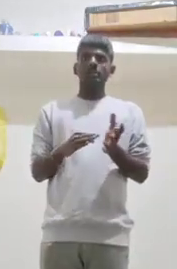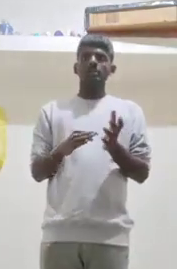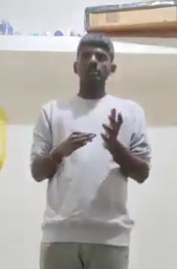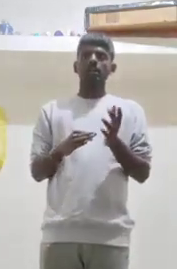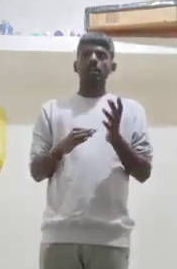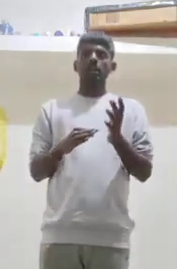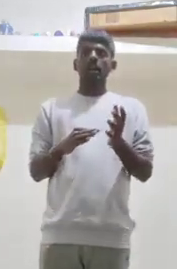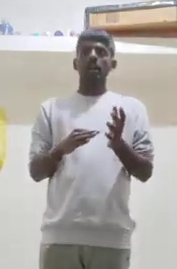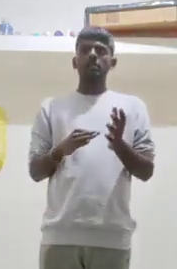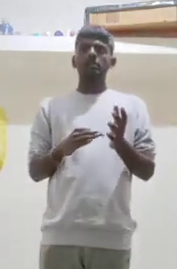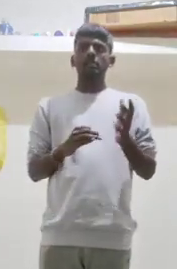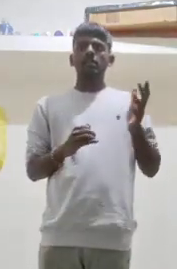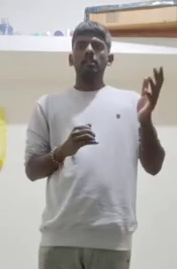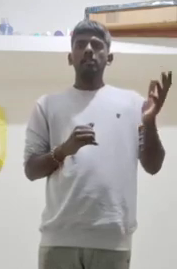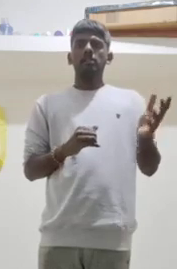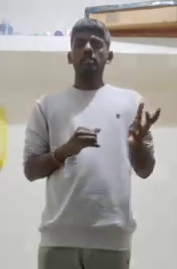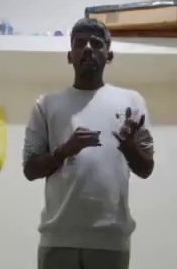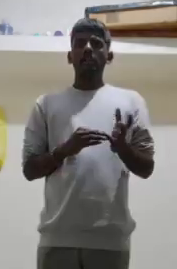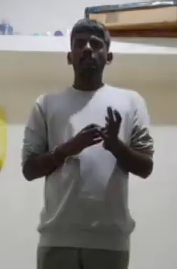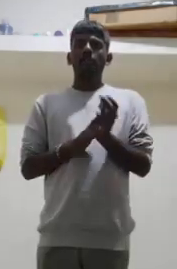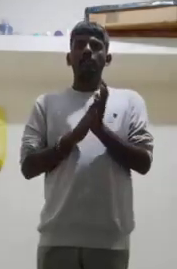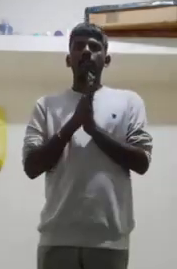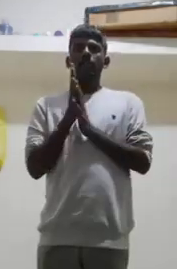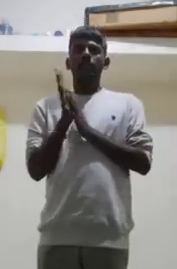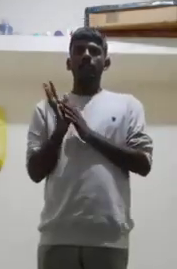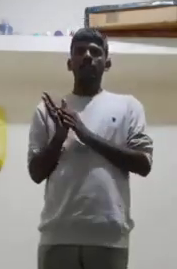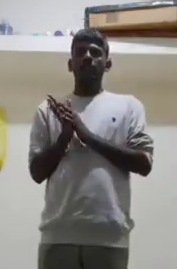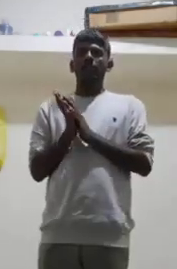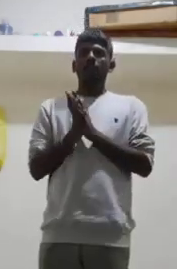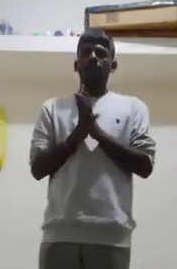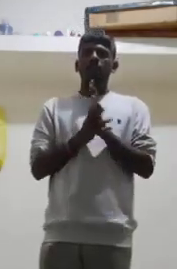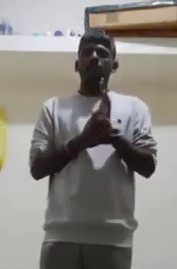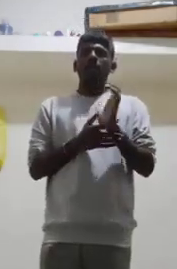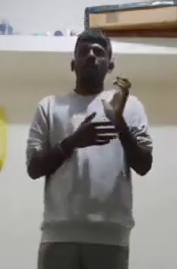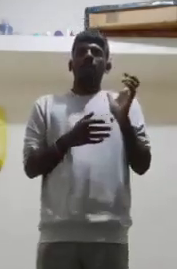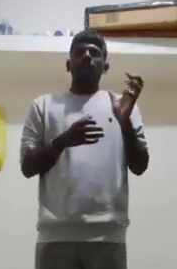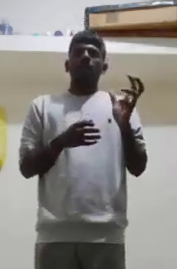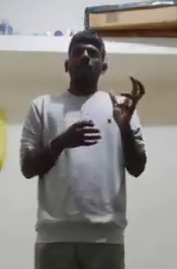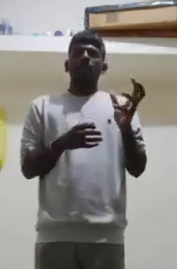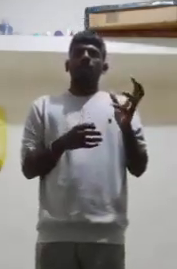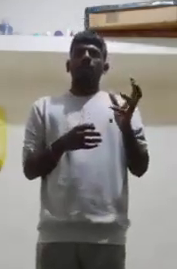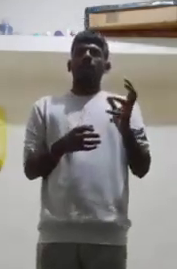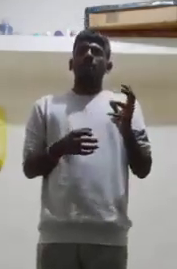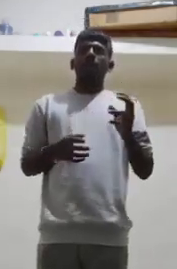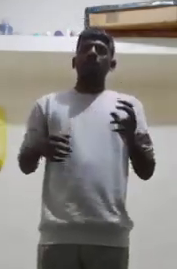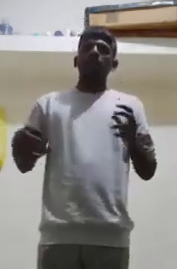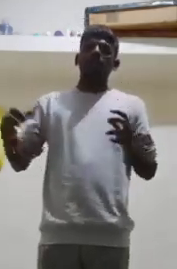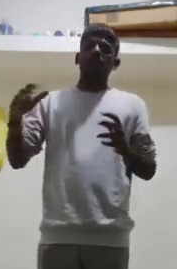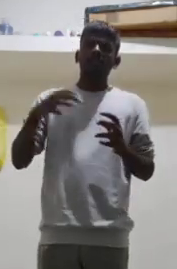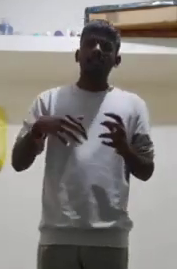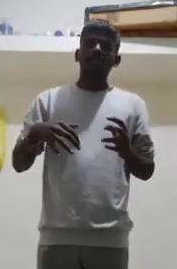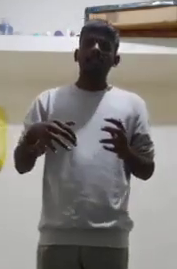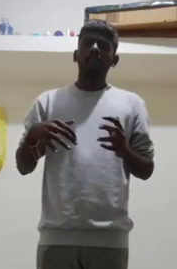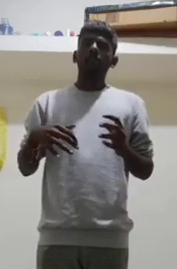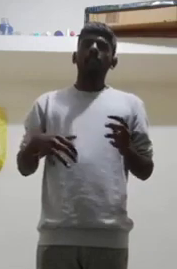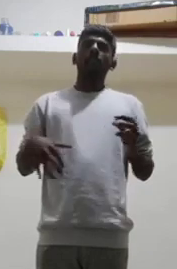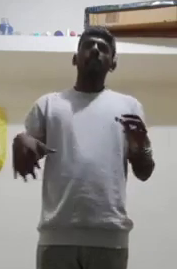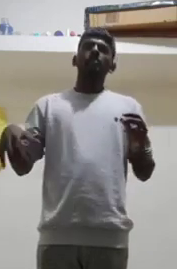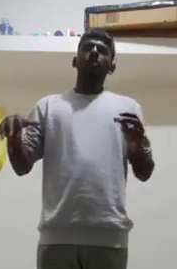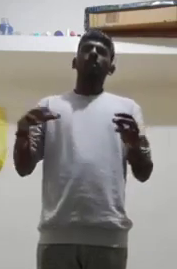class has state of behavior or collection of classes is called